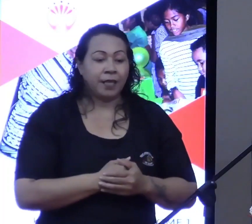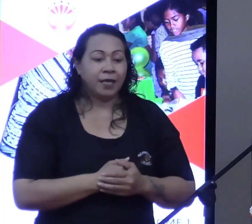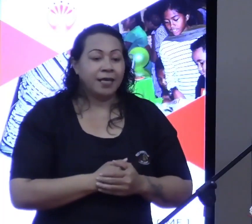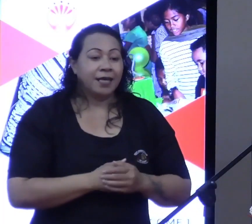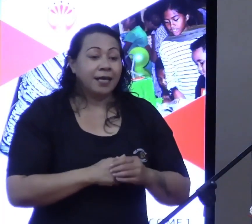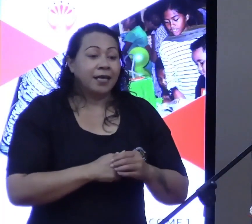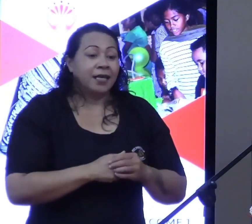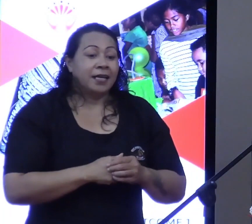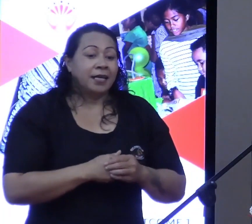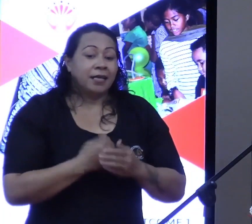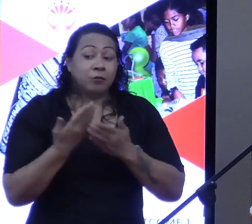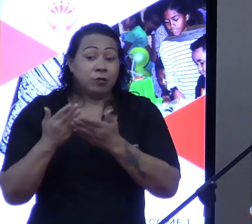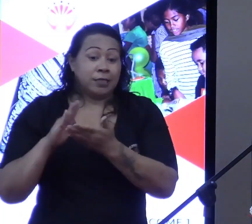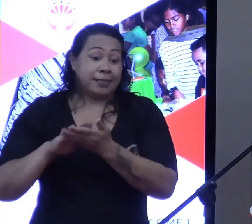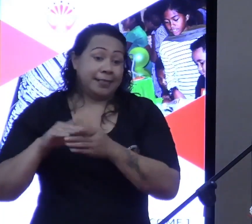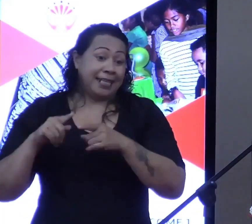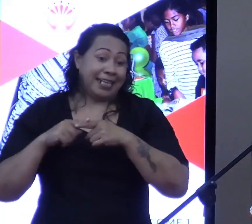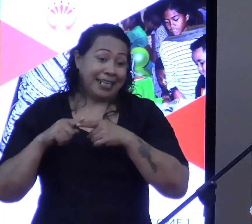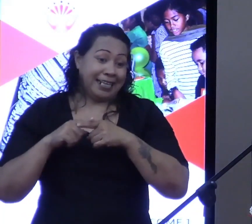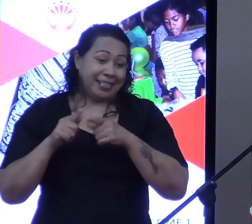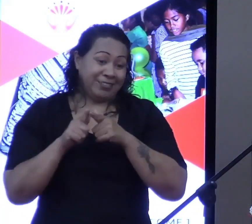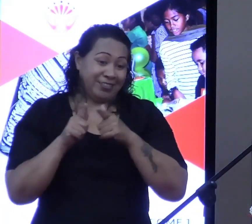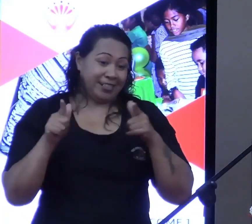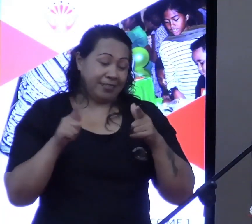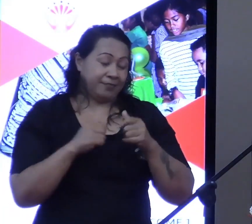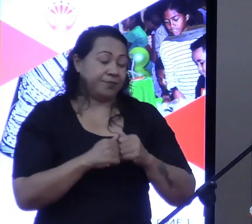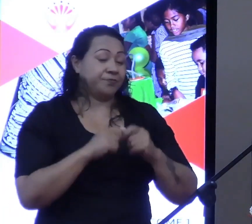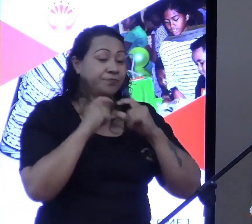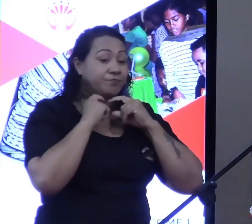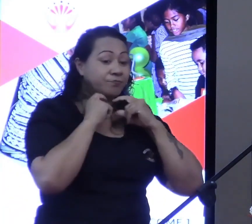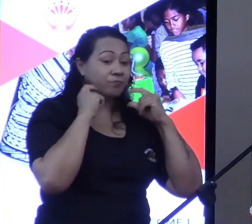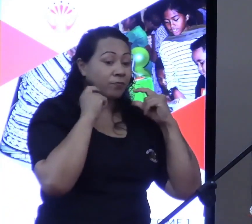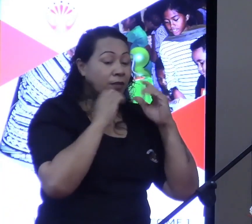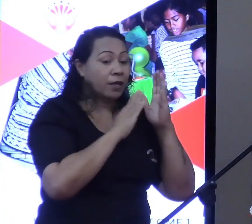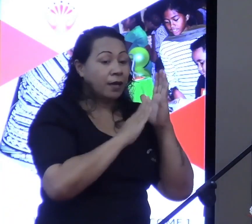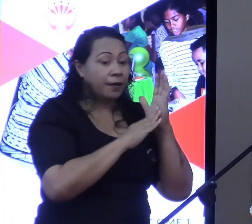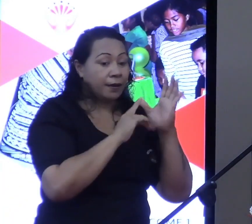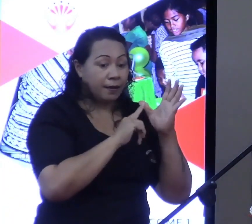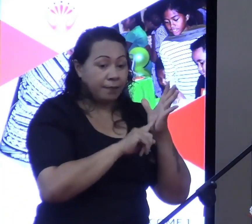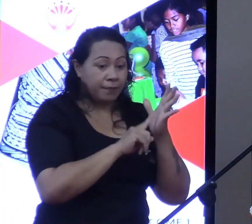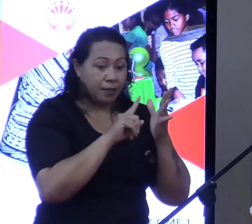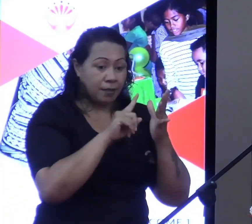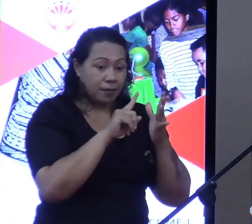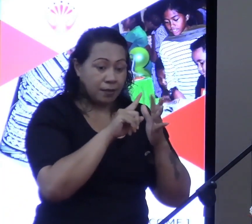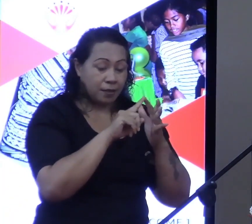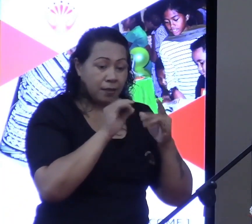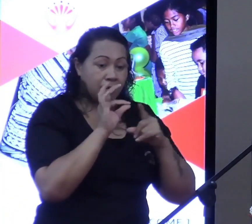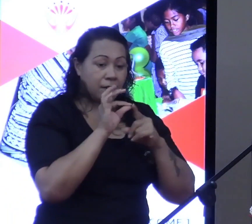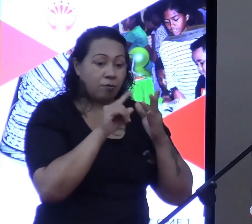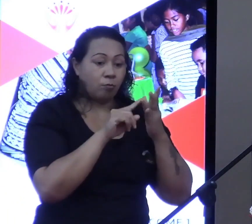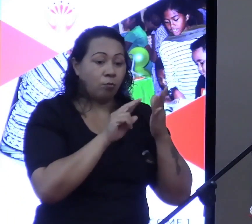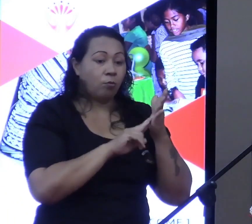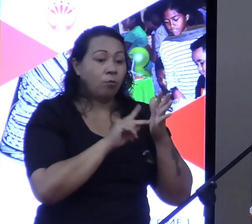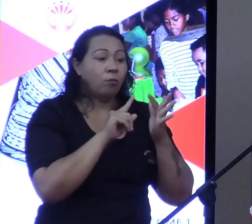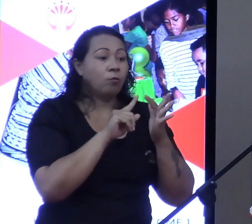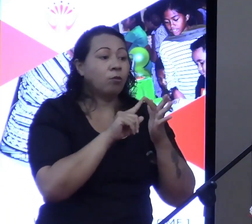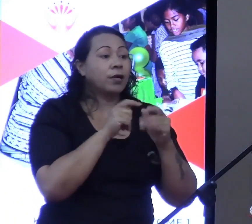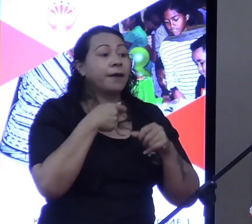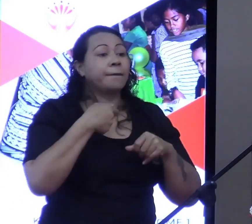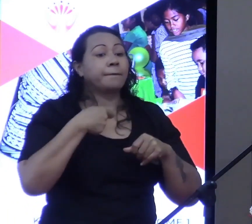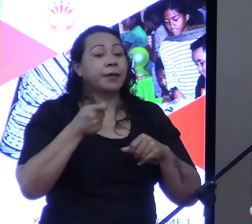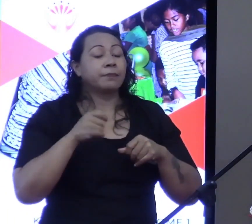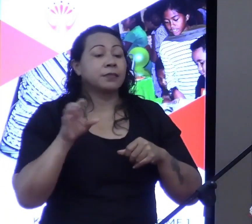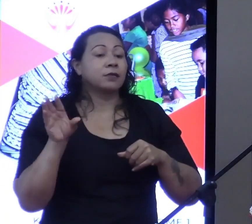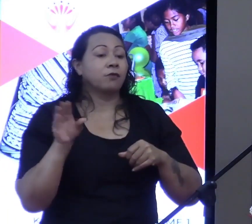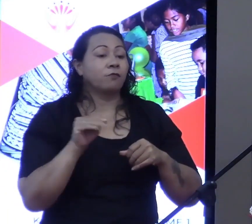Reverend Milipone Isara, Honourable Ministers, Speaker and Members of Parliament, members of the